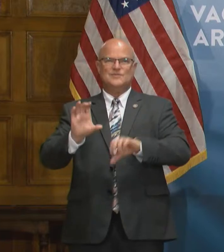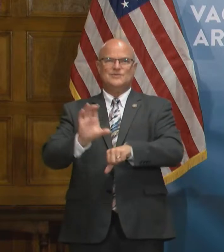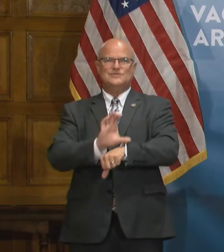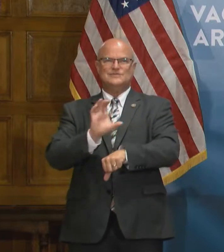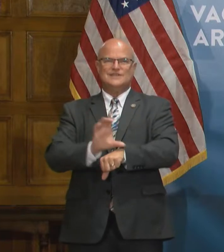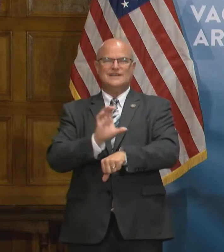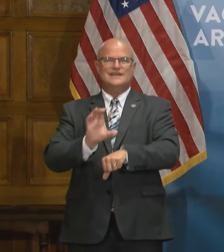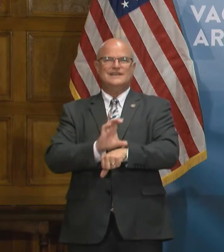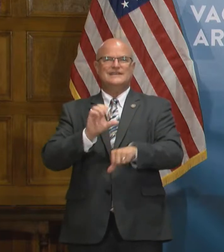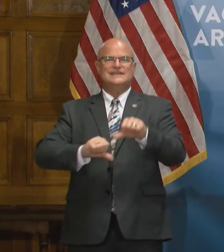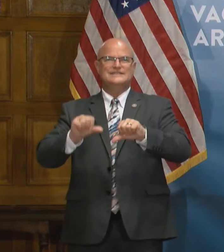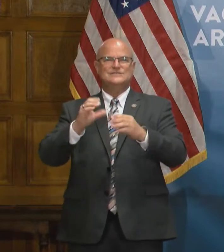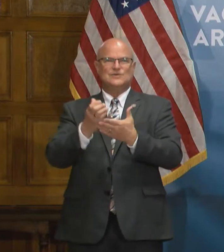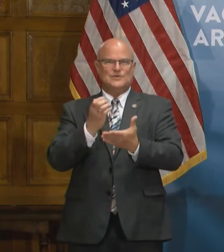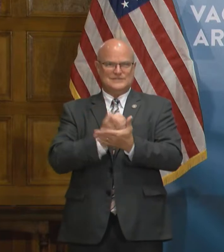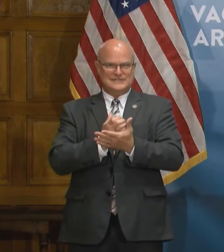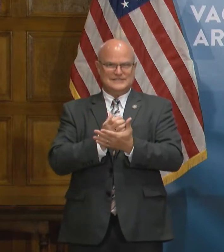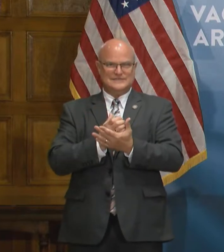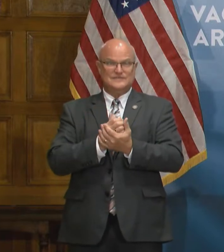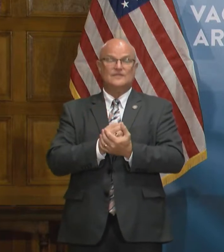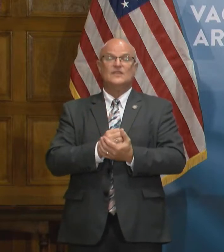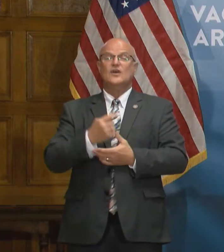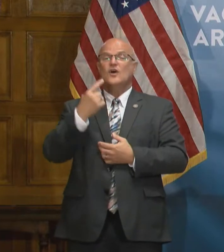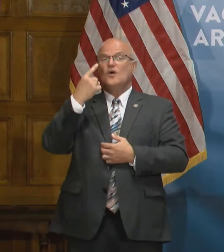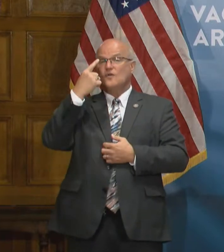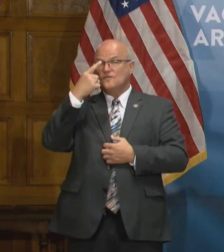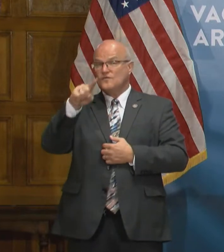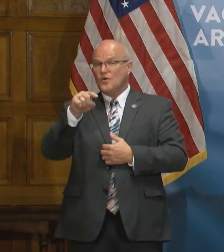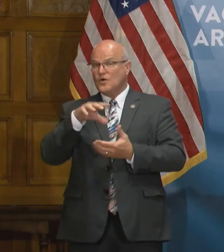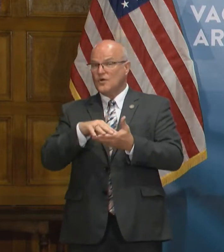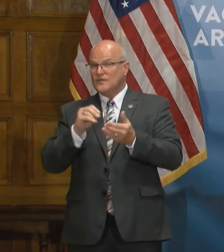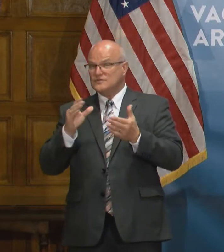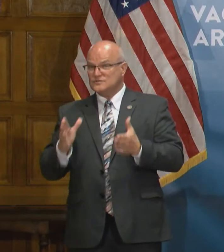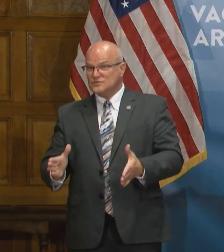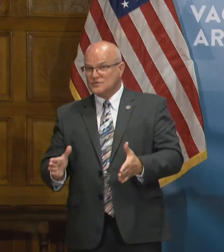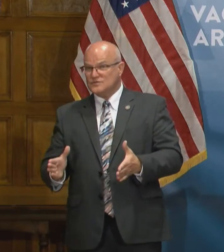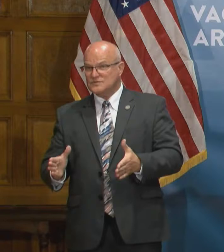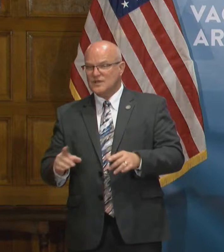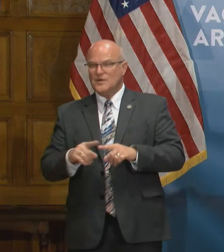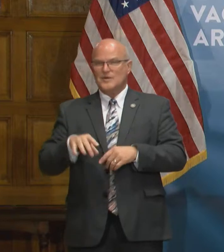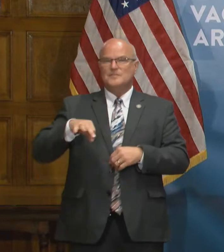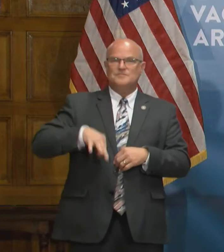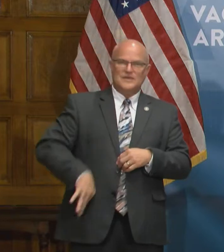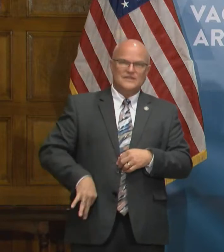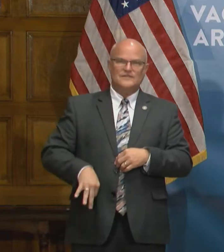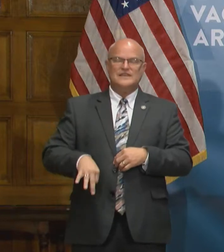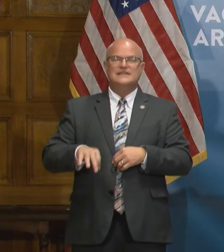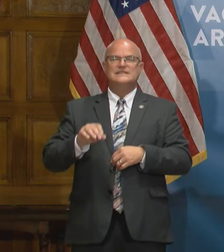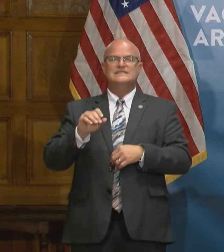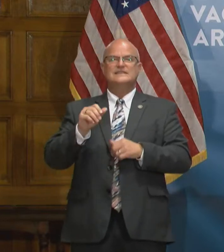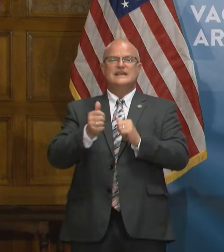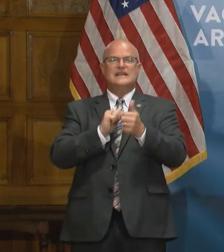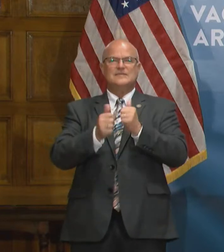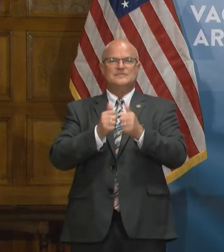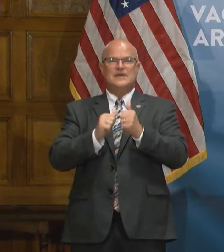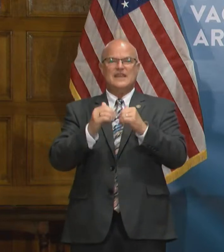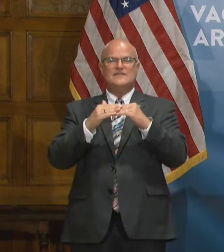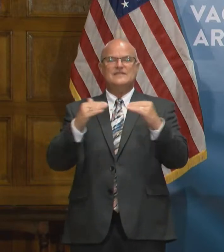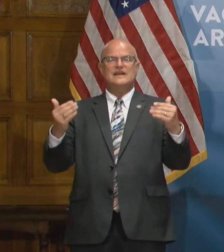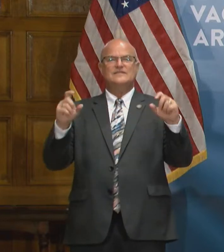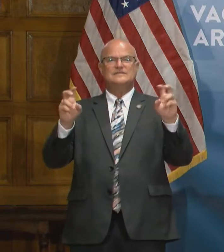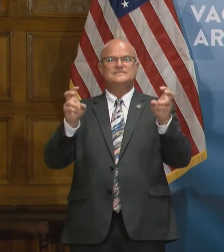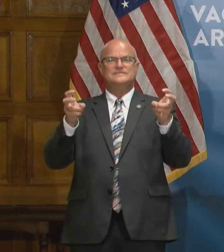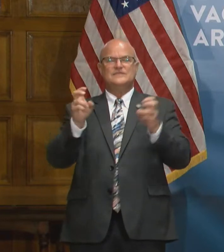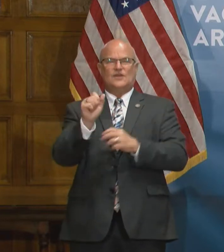science education. And so it's for the students, but it's also for our competitive level